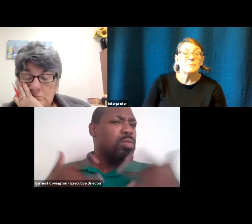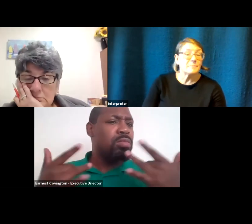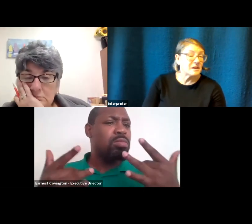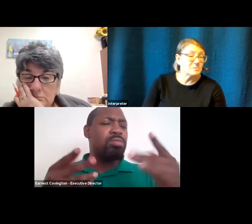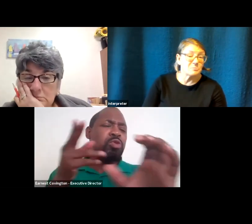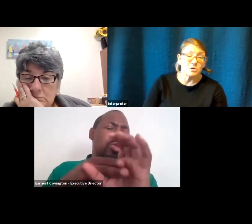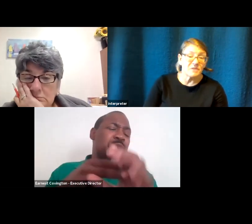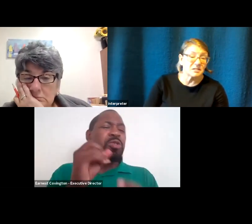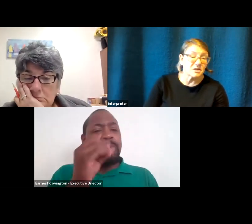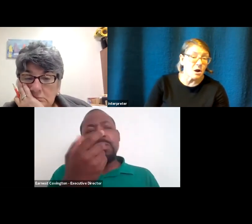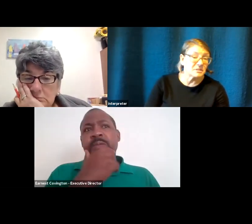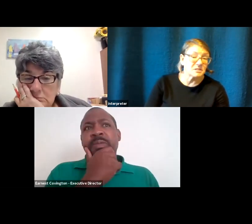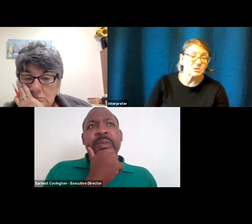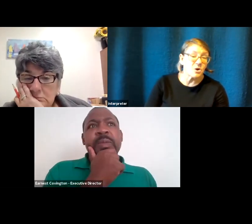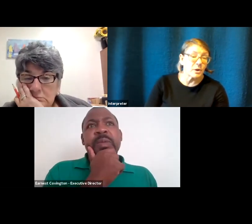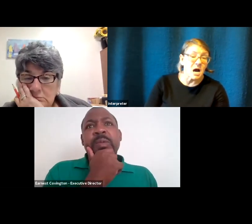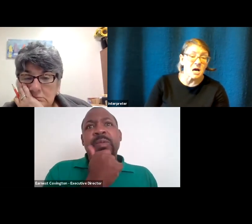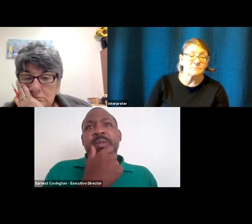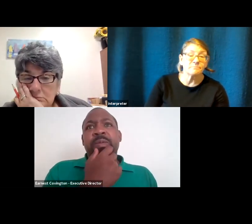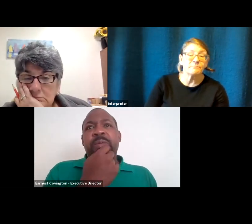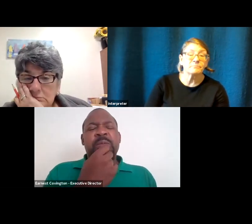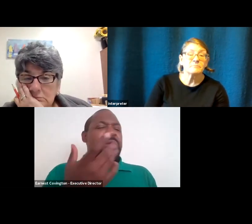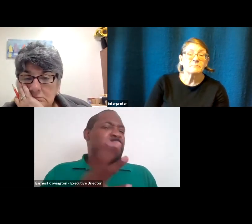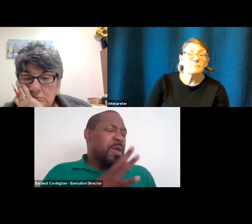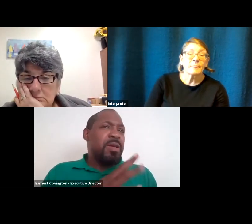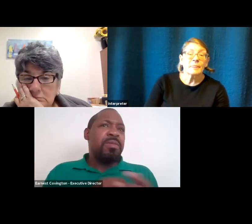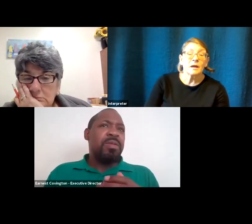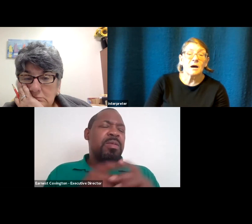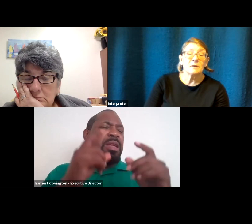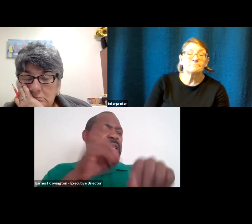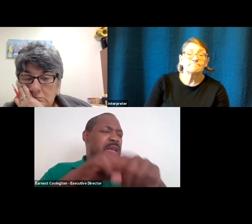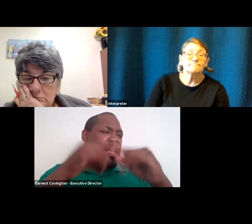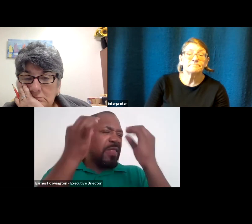deal. Maybe they'd be motivated to come and see what's going on.